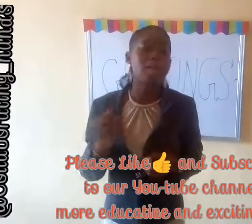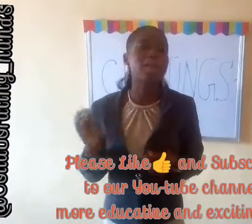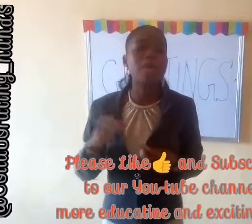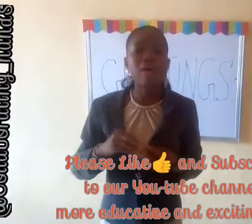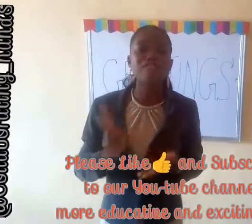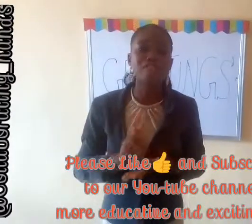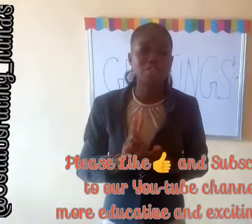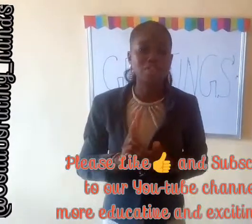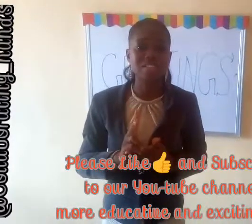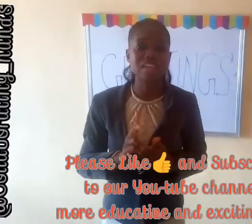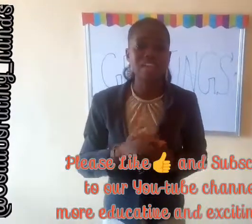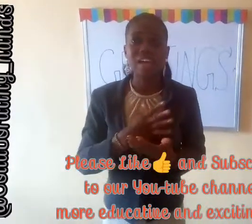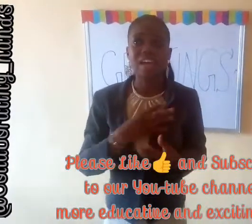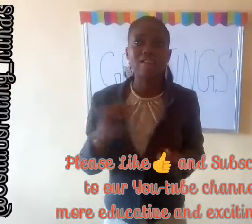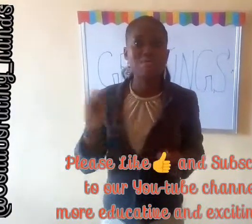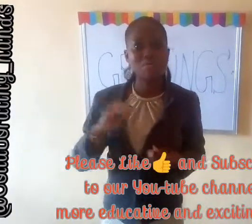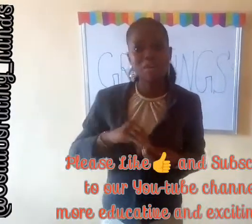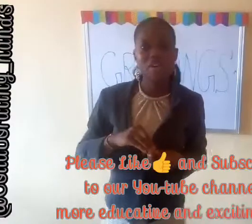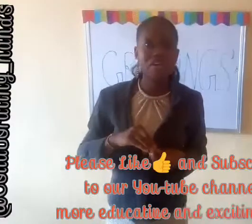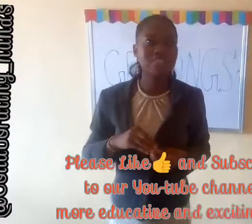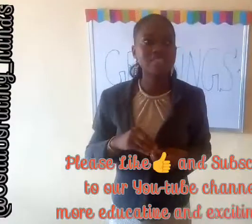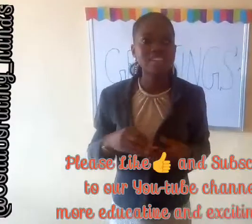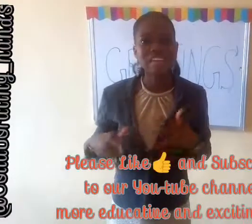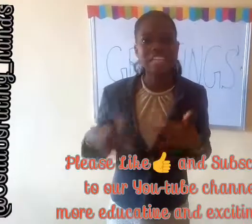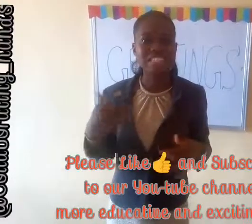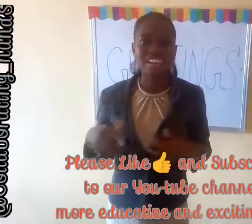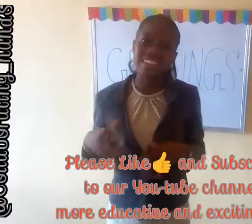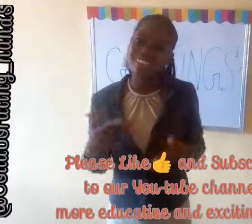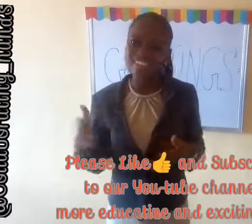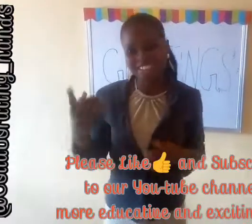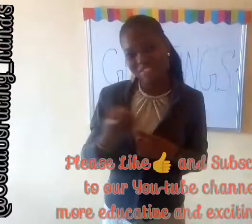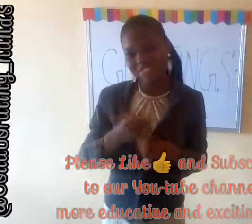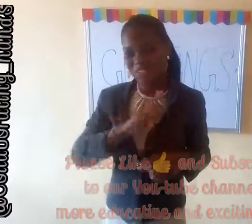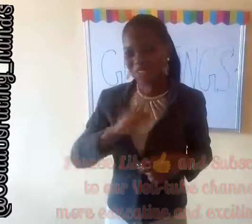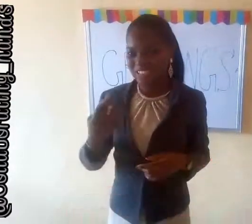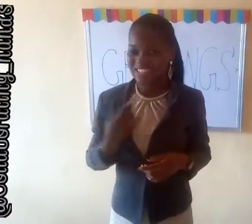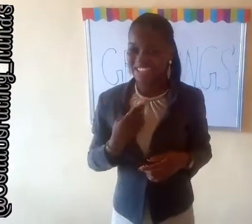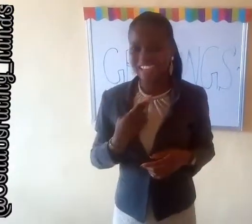more videos and more exciting things for us.